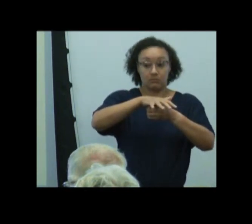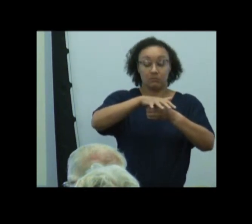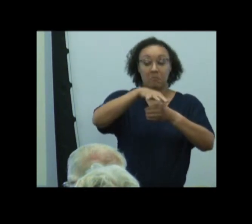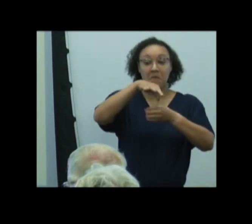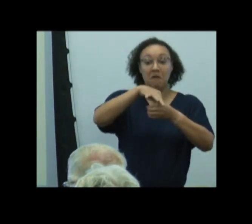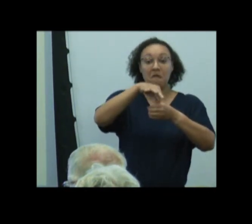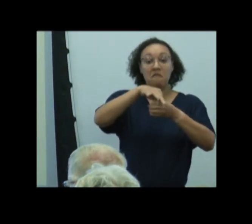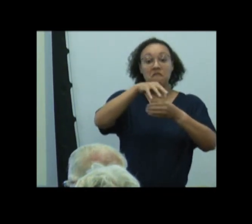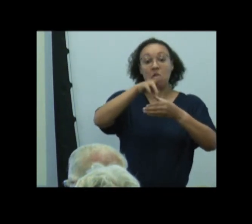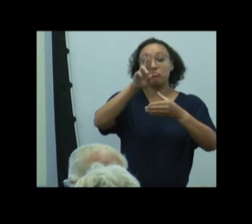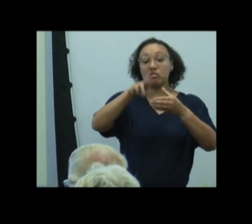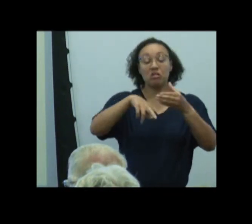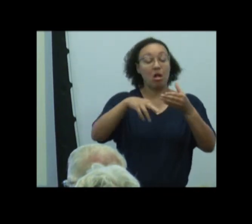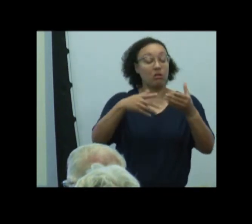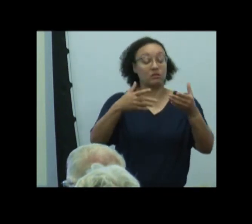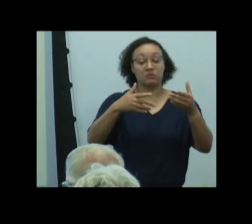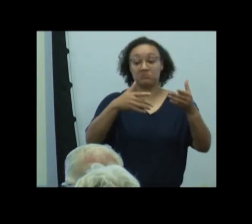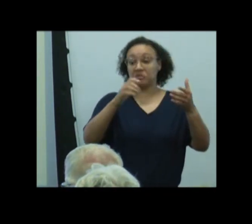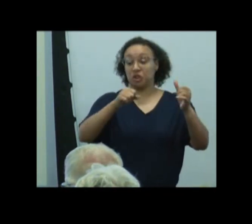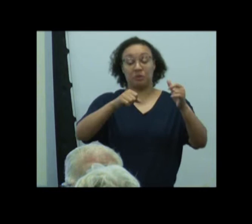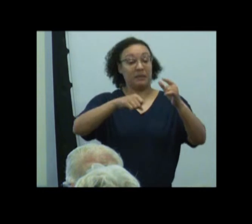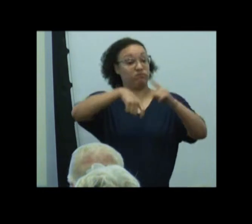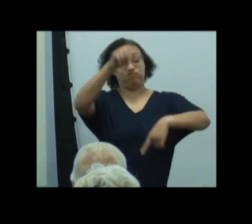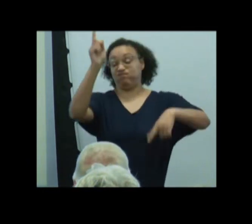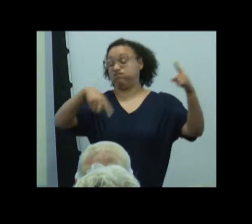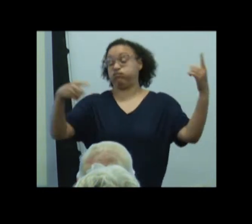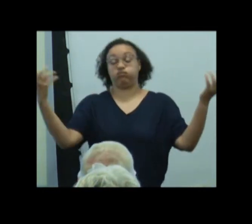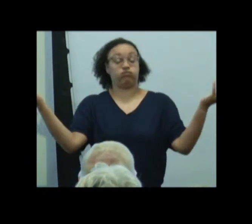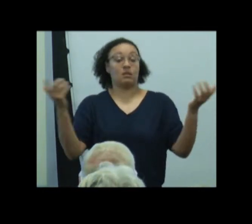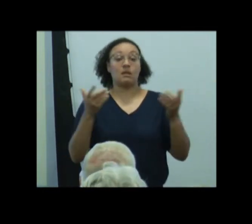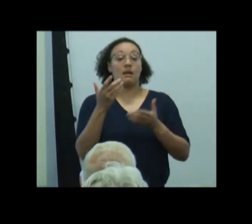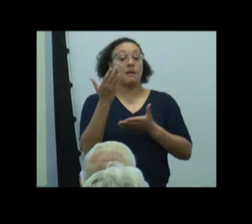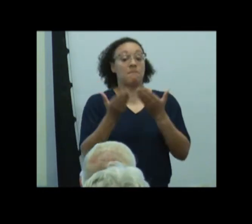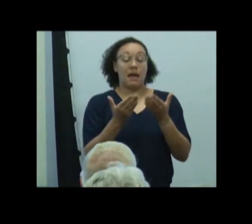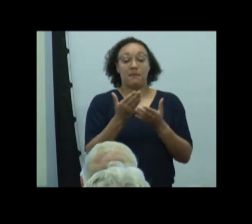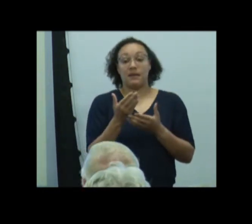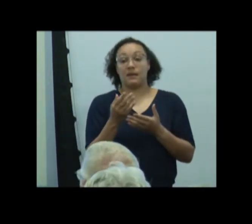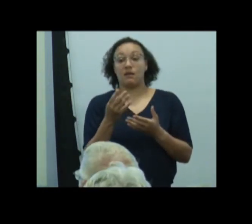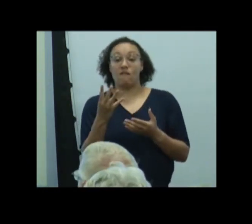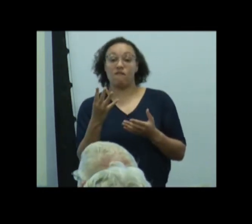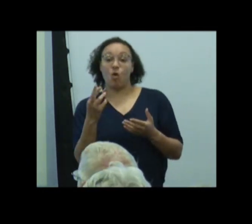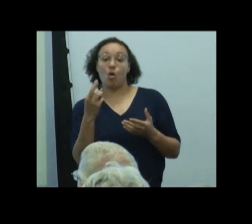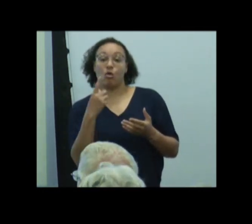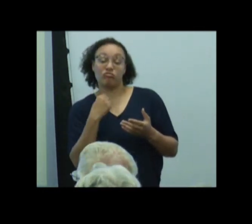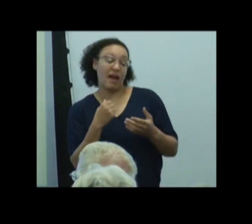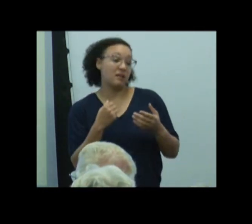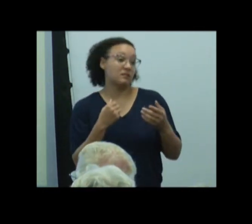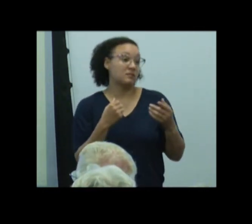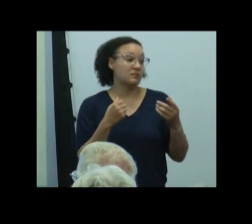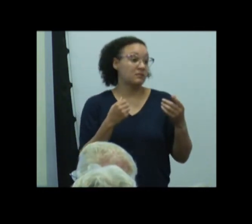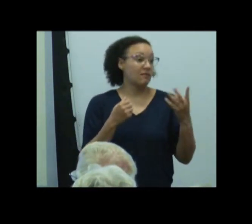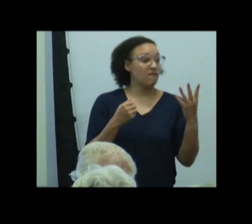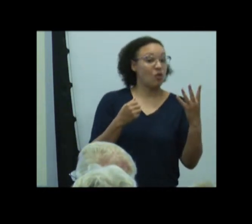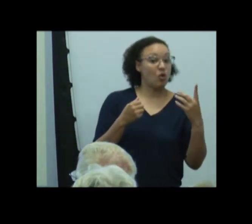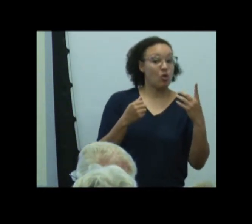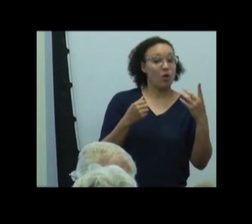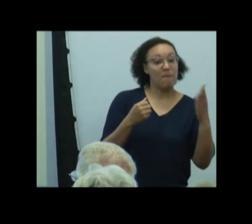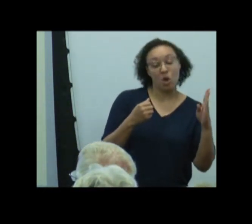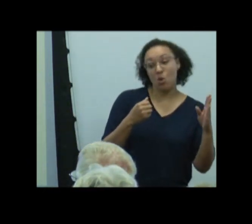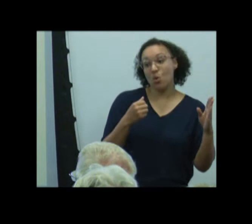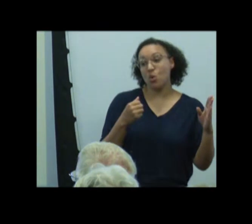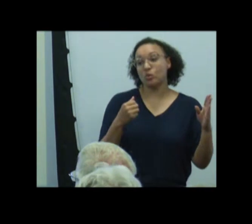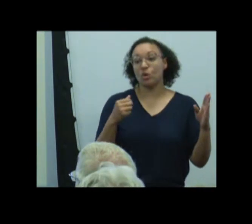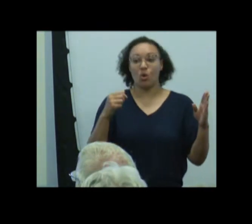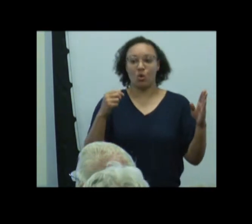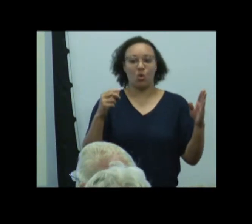likely range all over the block. You could have 4 reds and 4 blue, or 4 blues, or no, 2